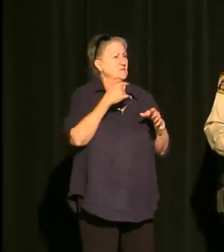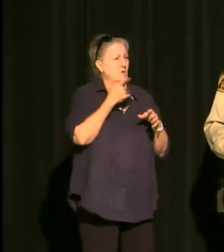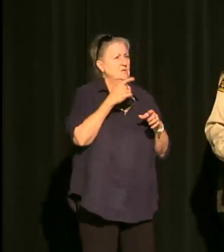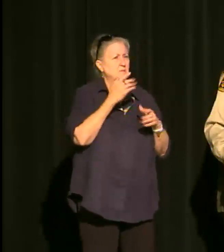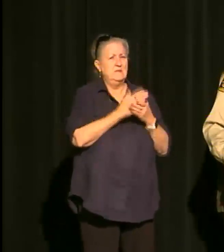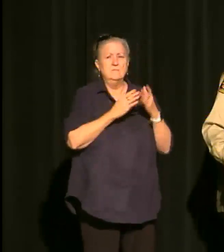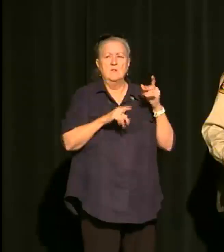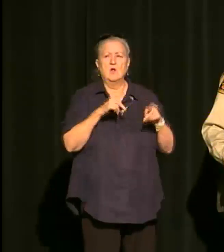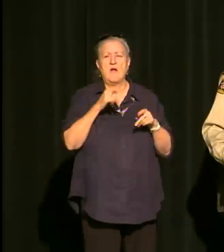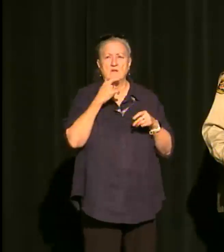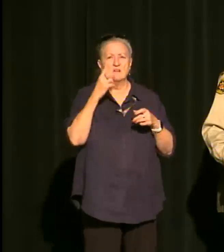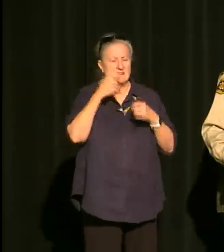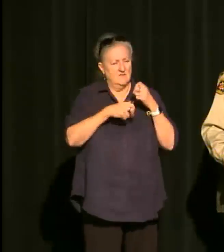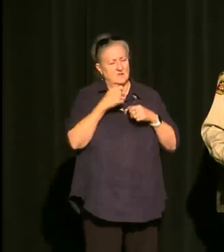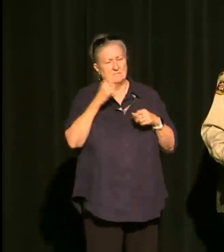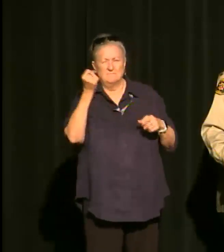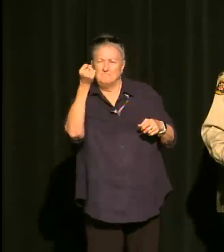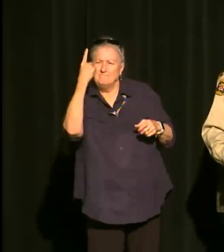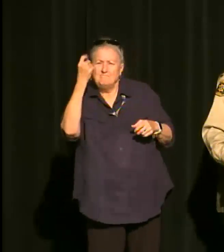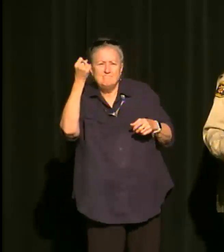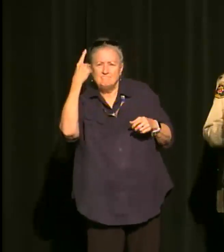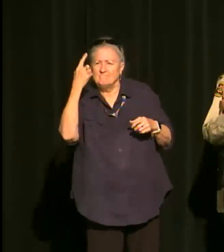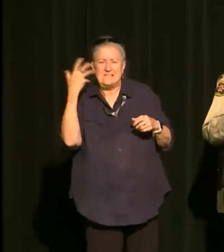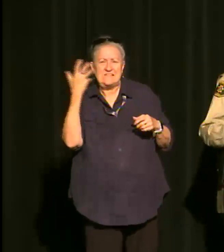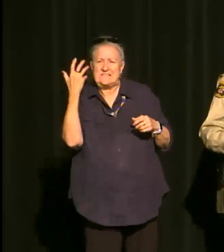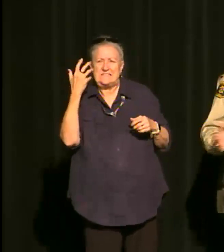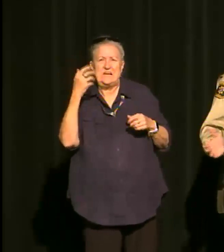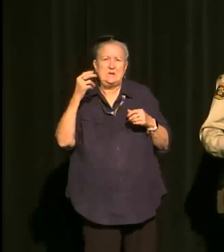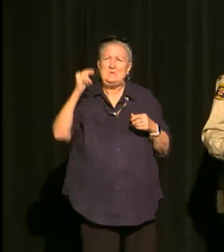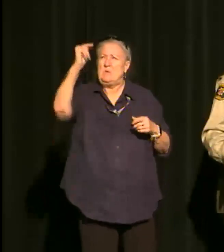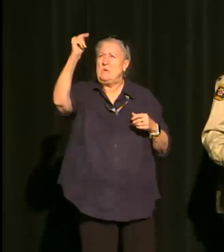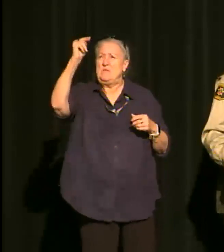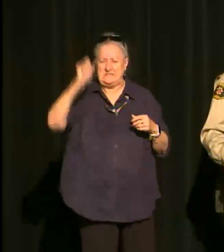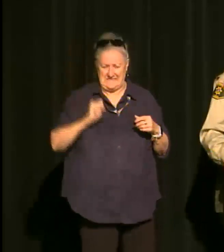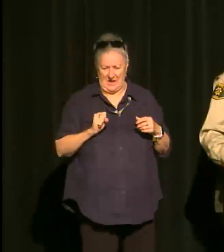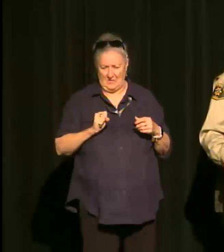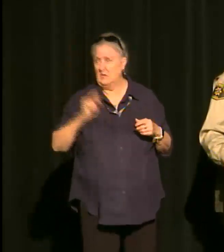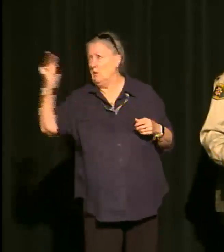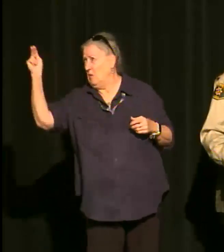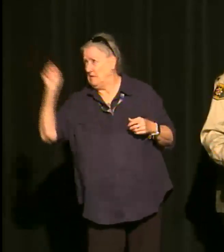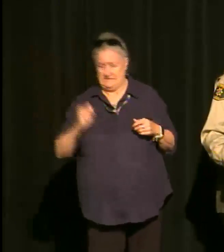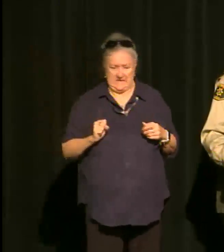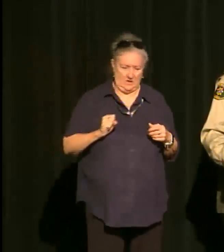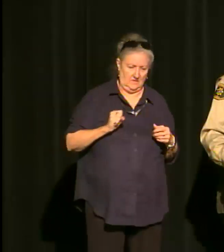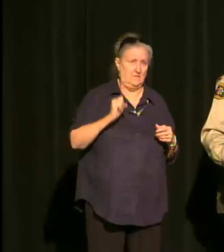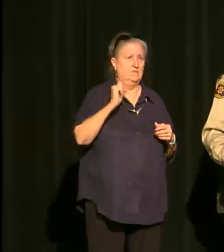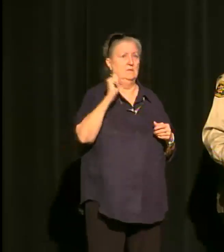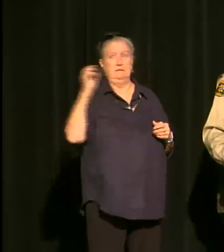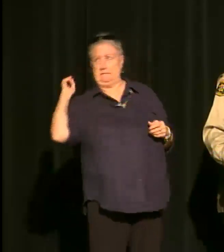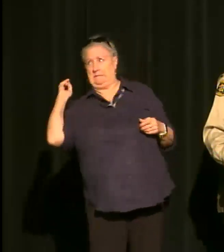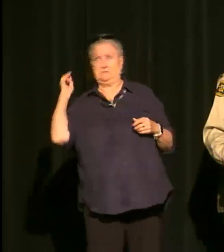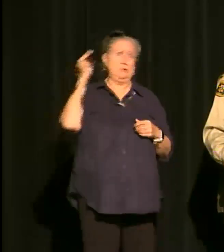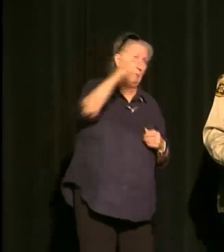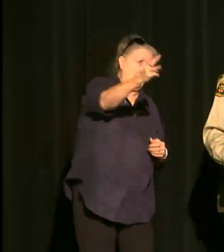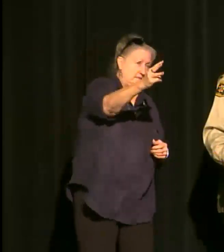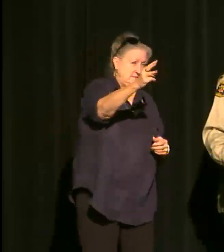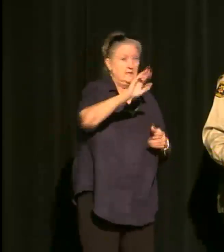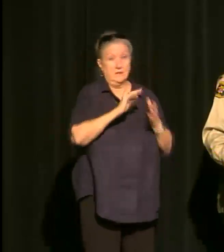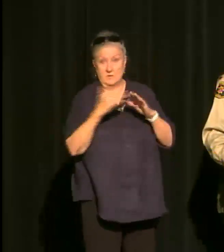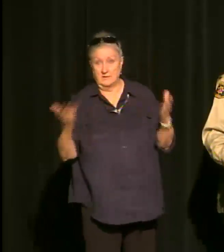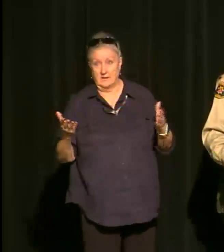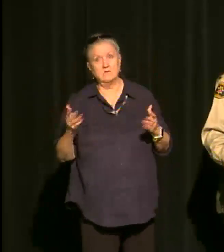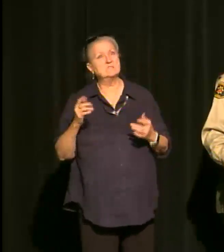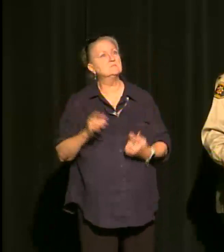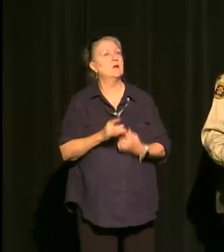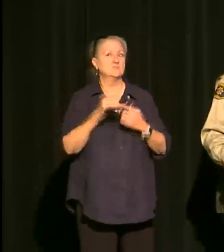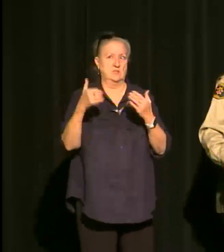having a lot of difficulty understanding north, south, east, and west in our community. And especially if you're new